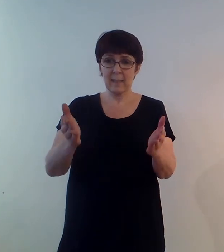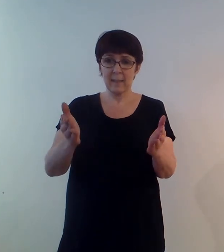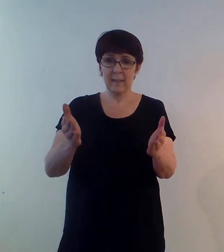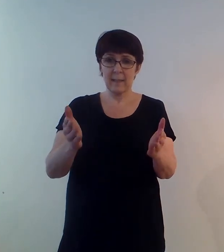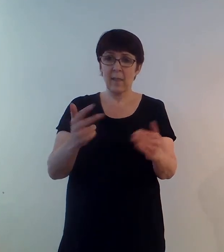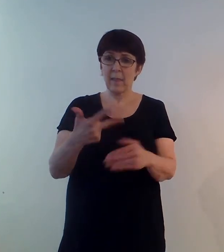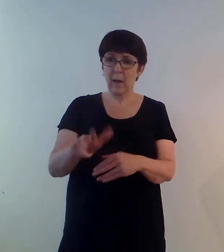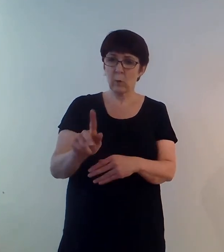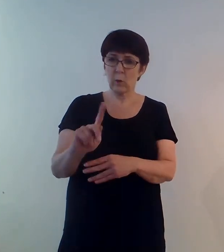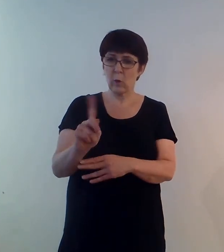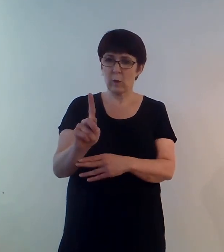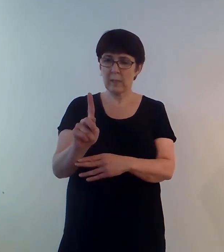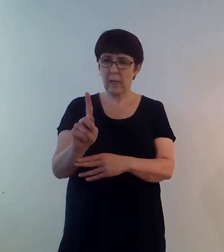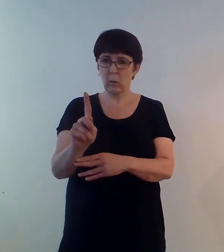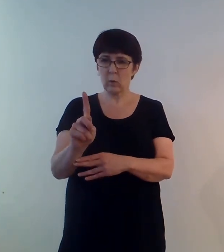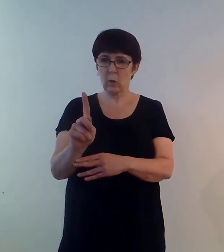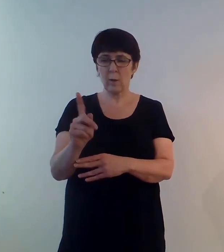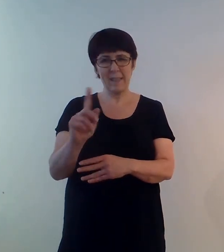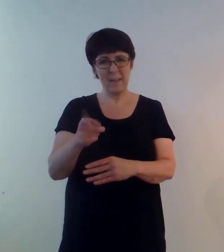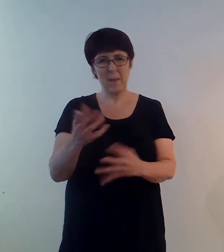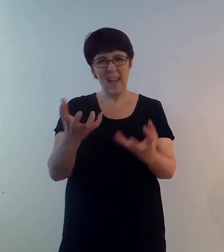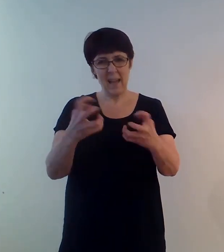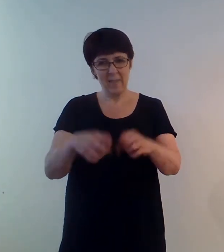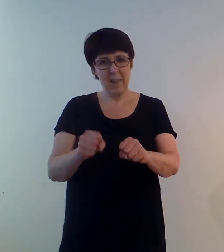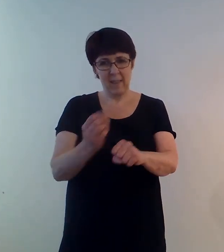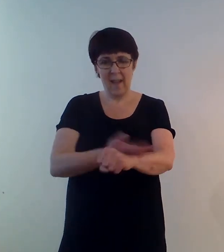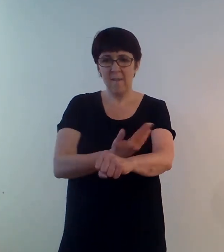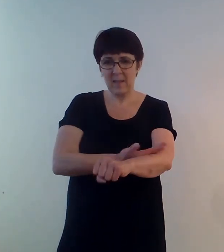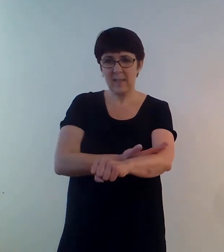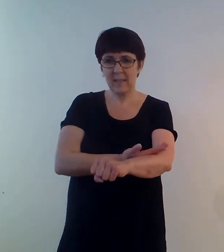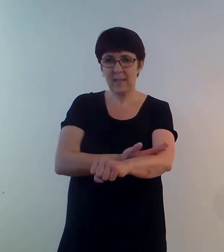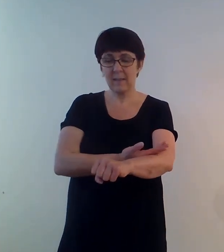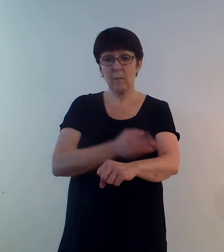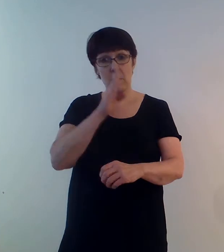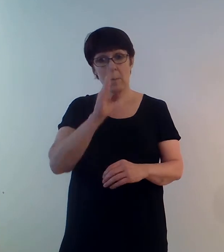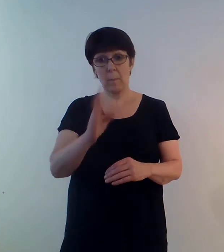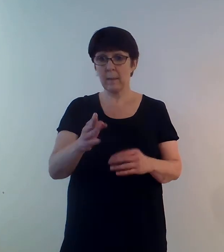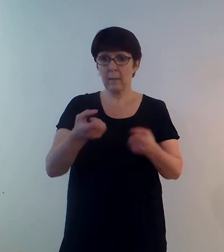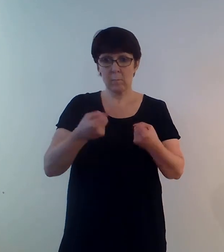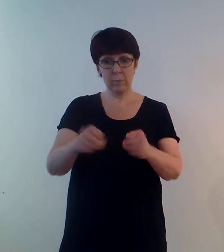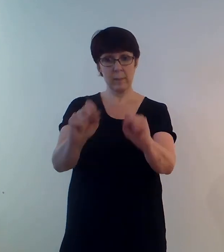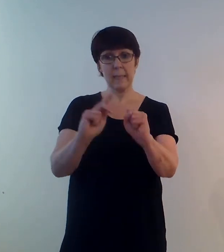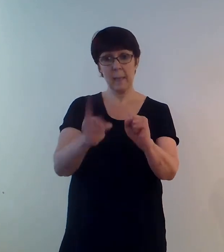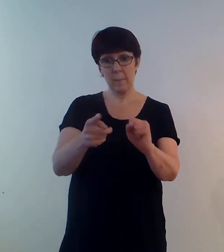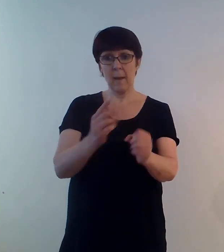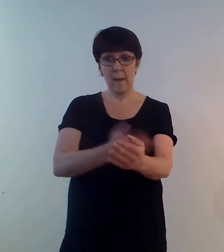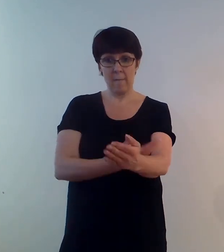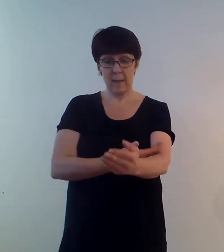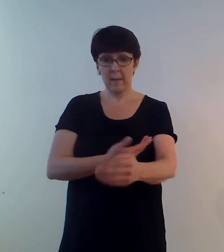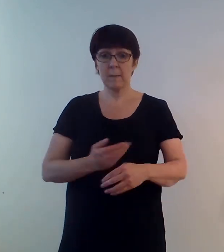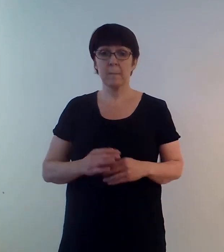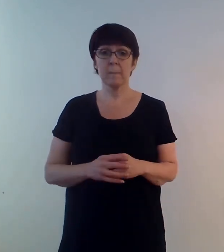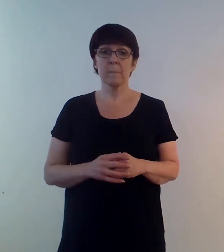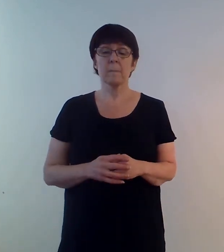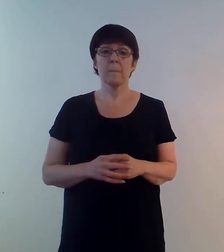more challenging. Again, take the rest that you need. We're going to move straight into it. So like I said, starting flat on the